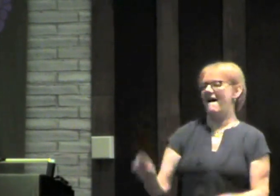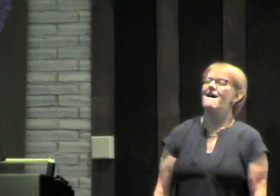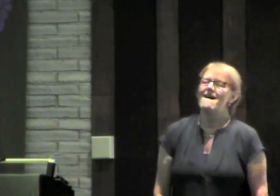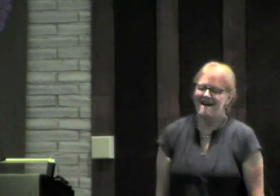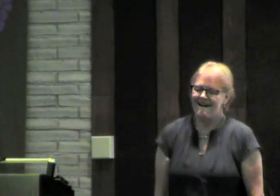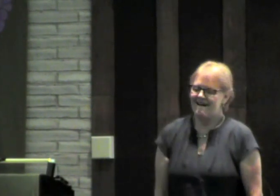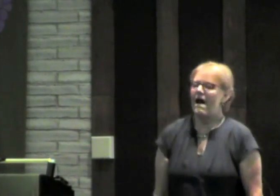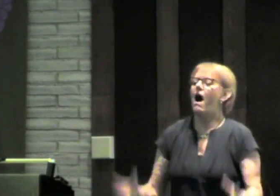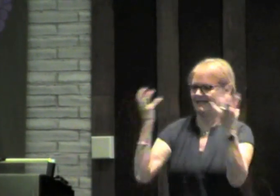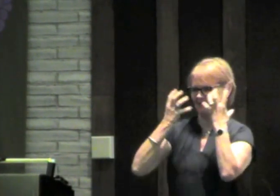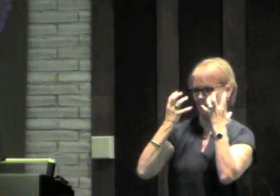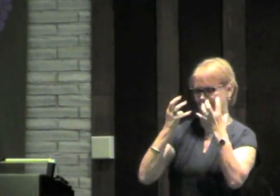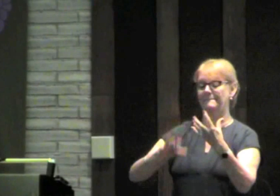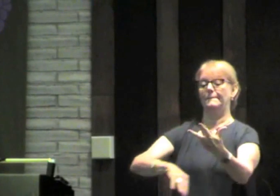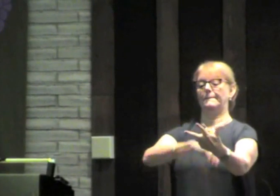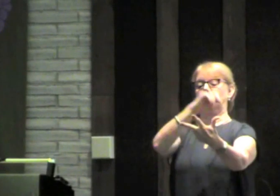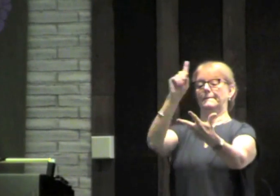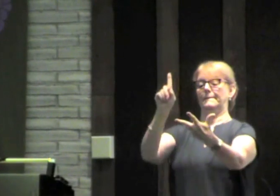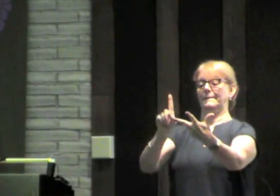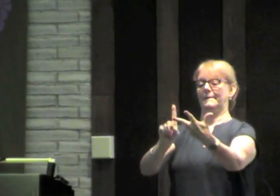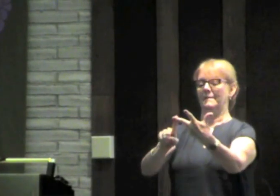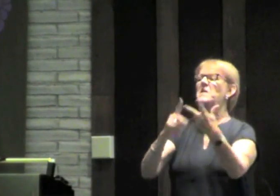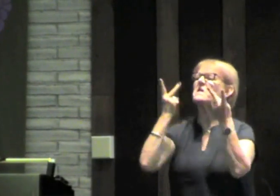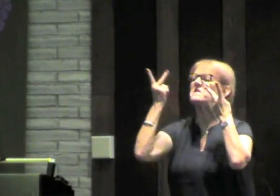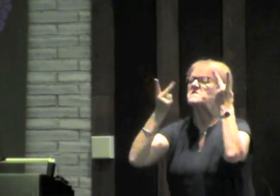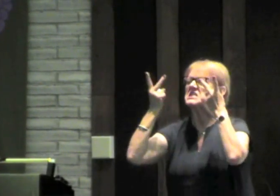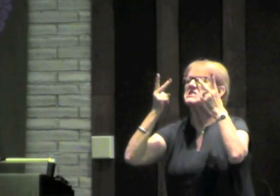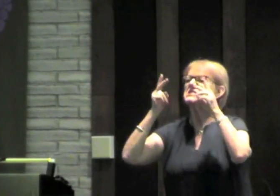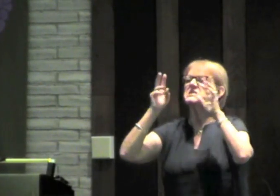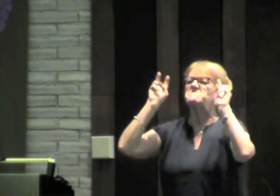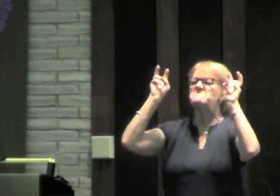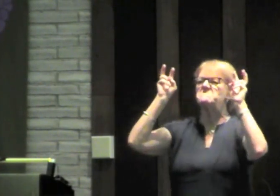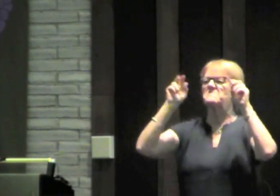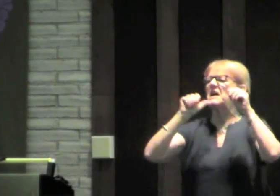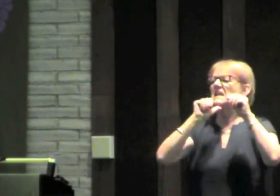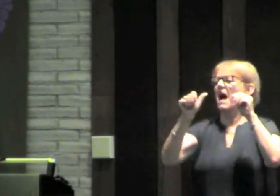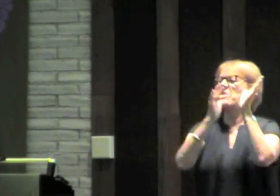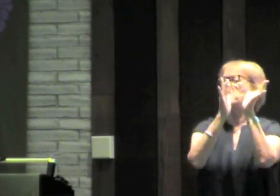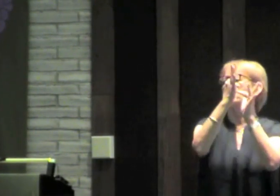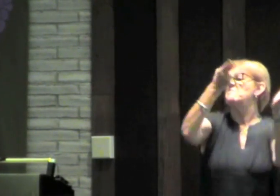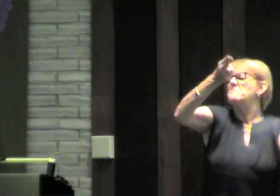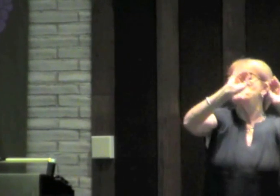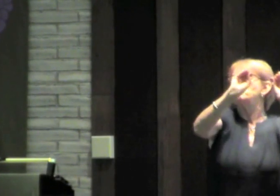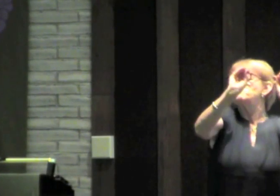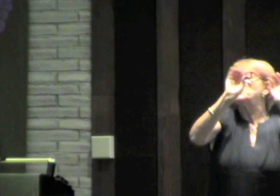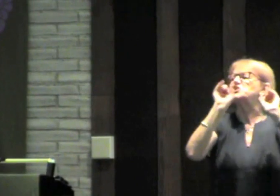homes, and we were able to accomplish all of that. And then our third area of focus was we wanted to visit,